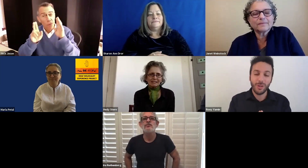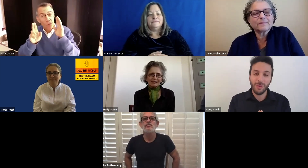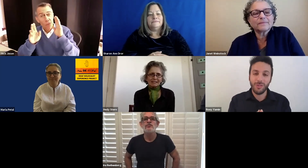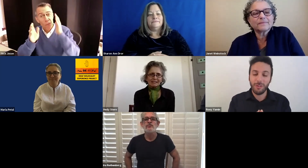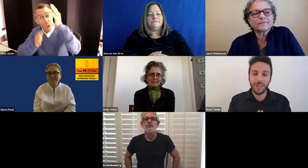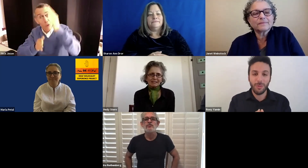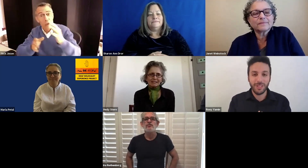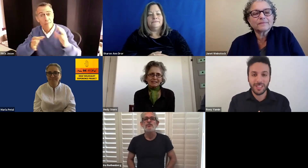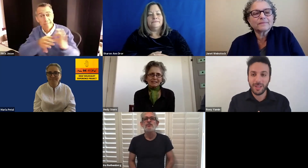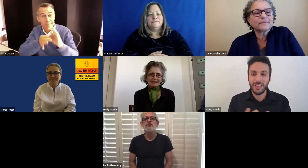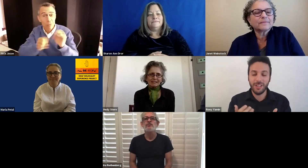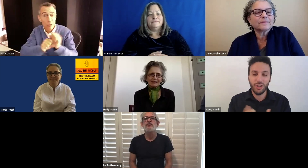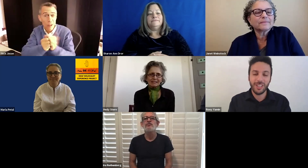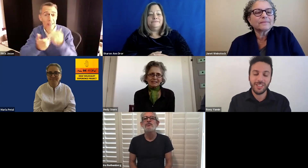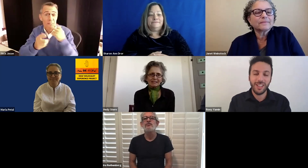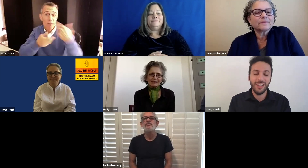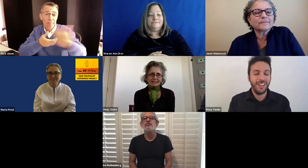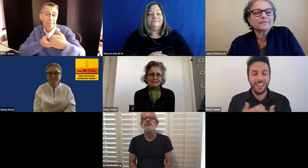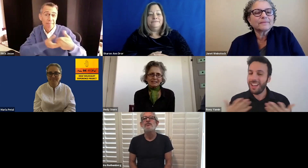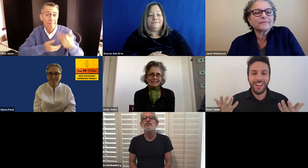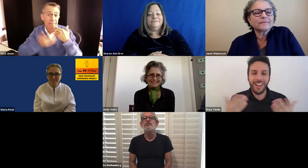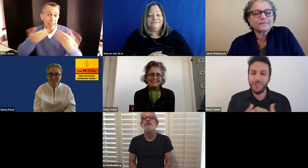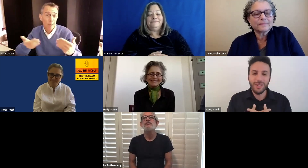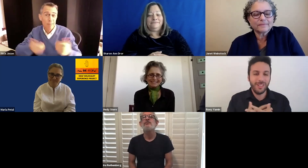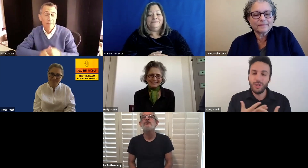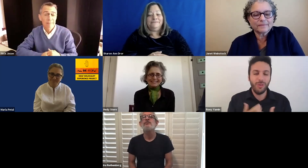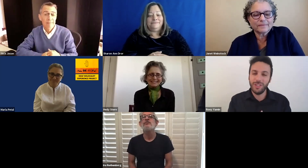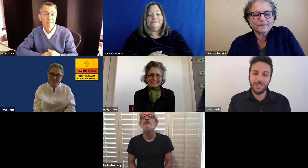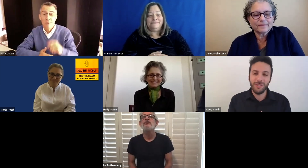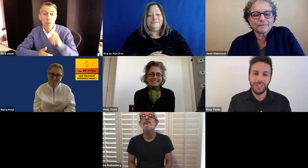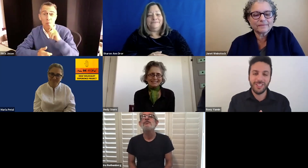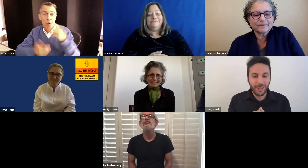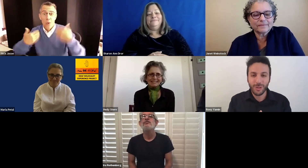much for everybody who participated and joined us. It was a huge privilege for us. Thank you so much.